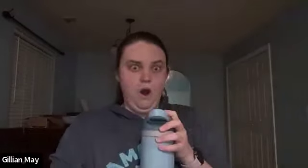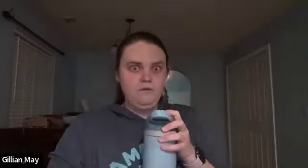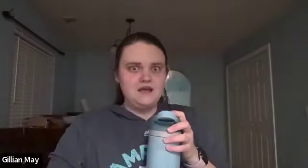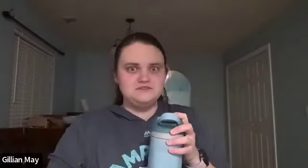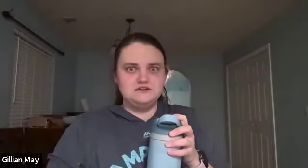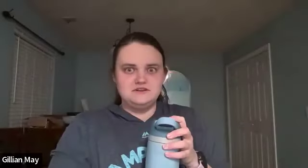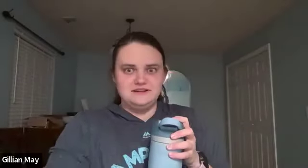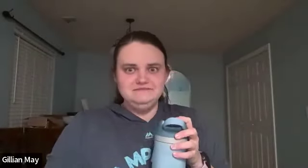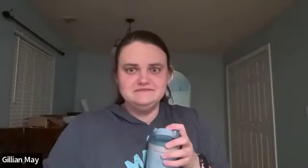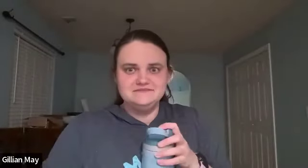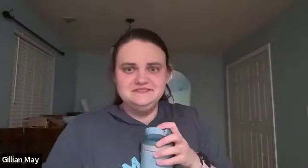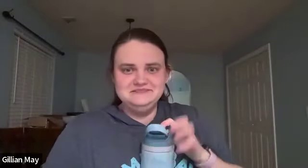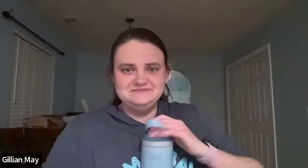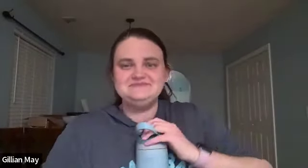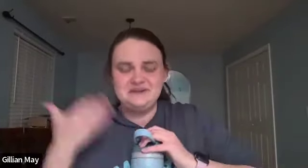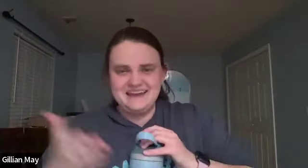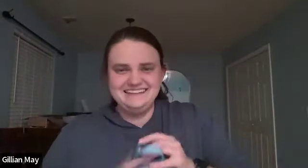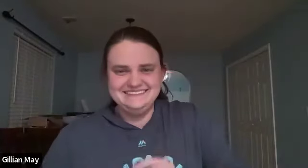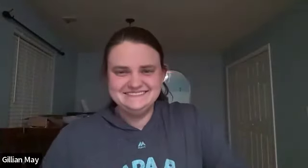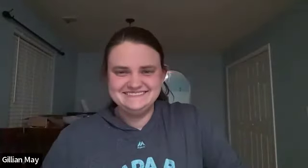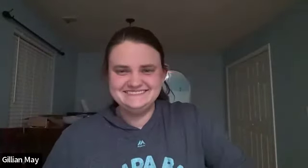Oh, I'm so sorry. Go ahead.